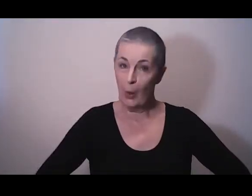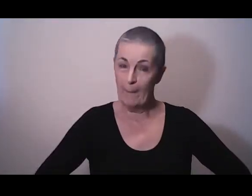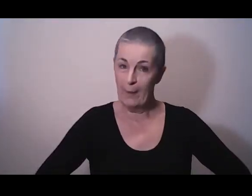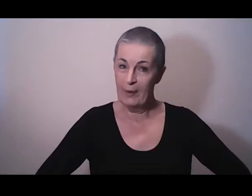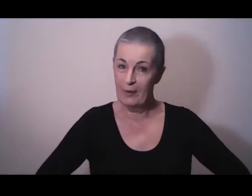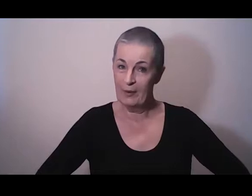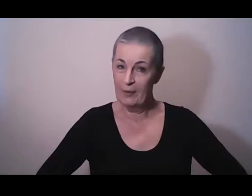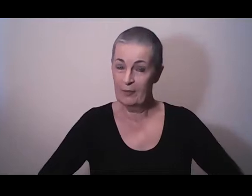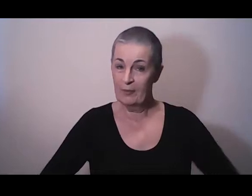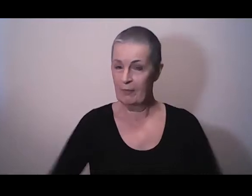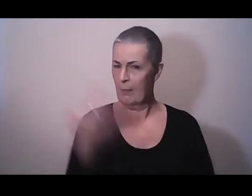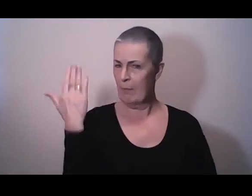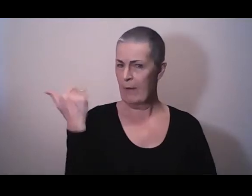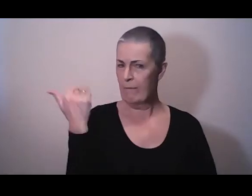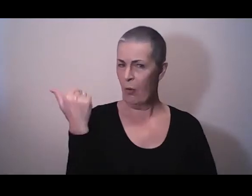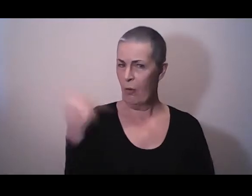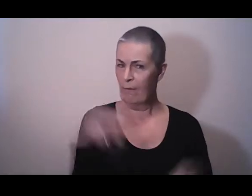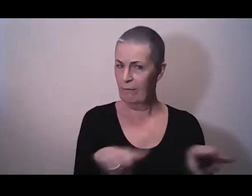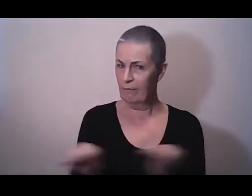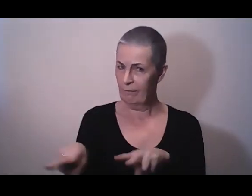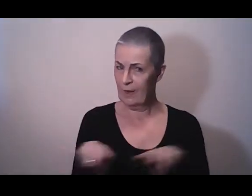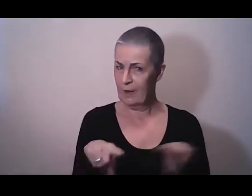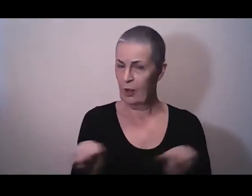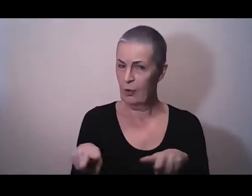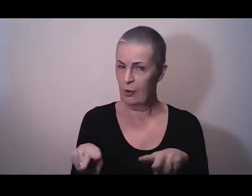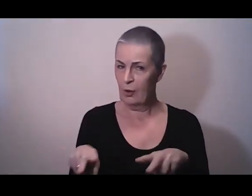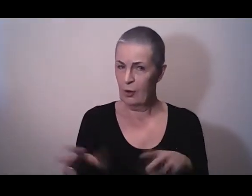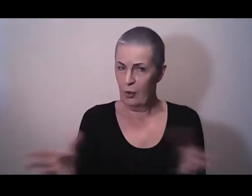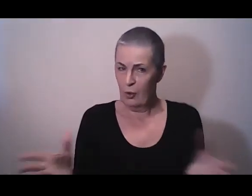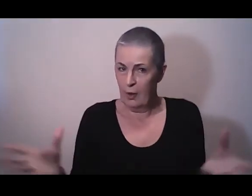previous videos, that you're connecting two